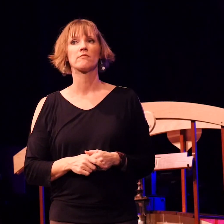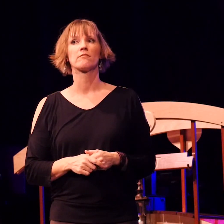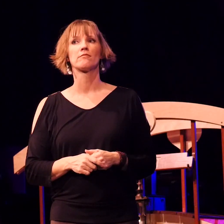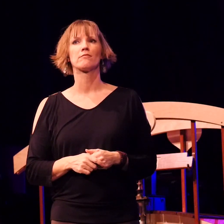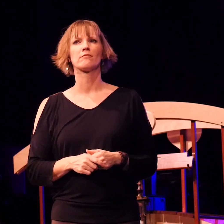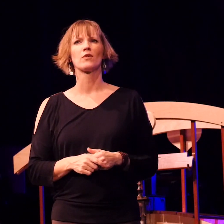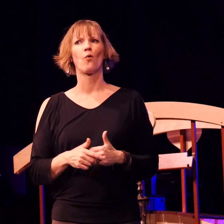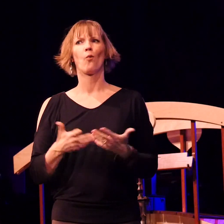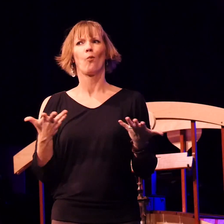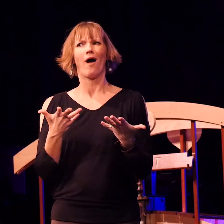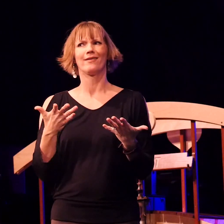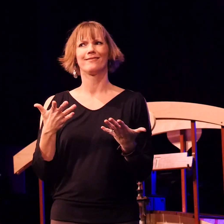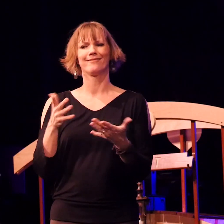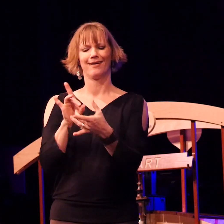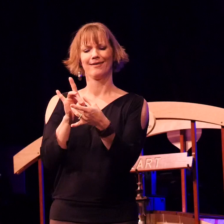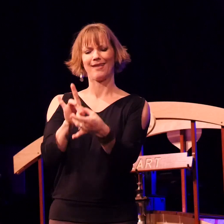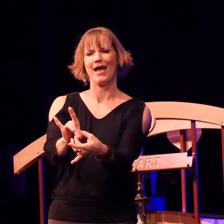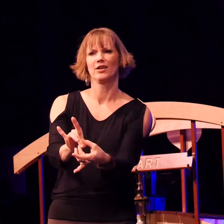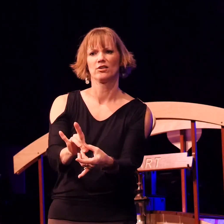What's it? Attachment